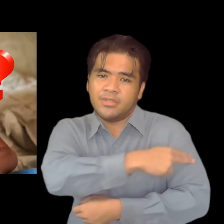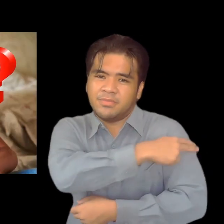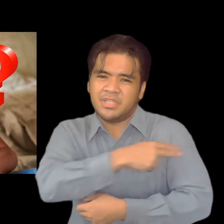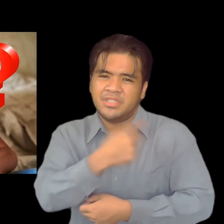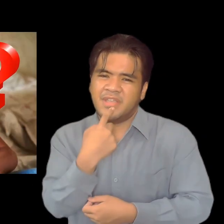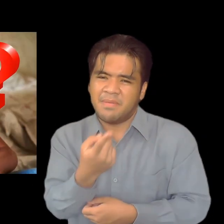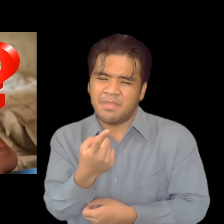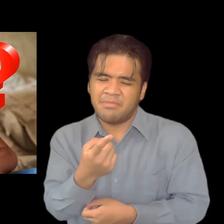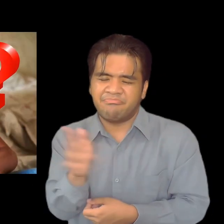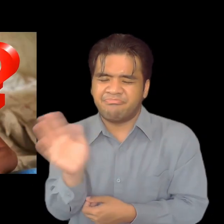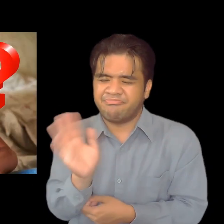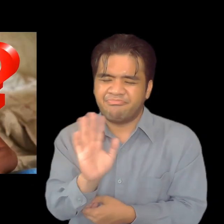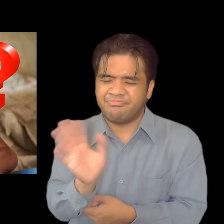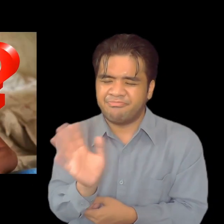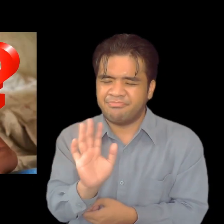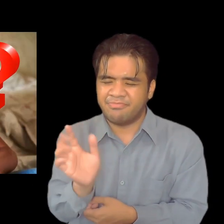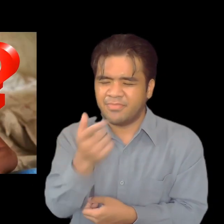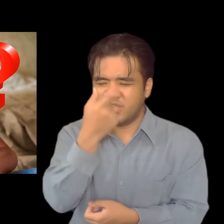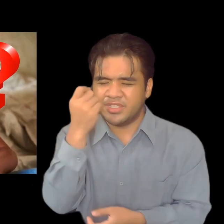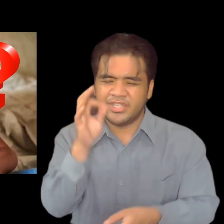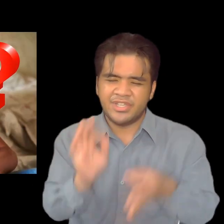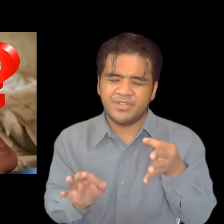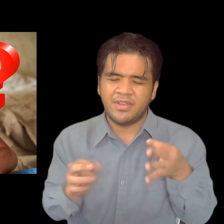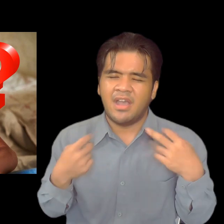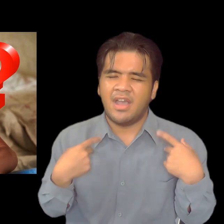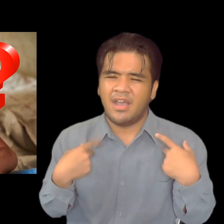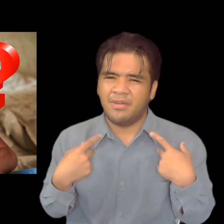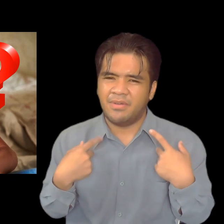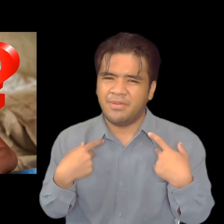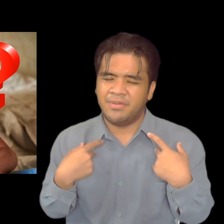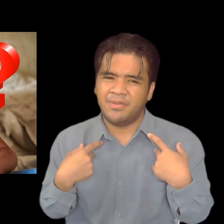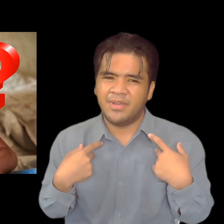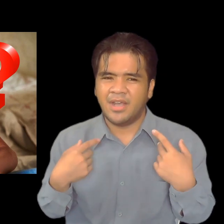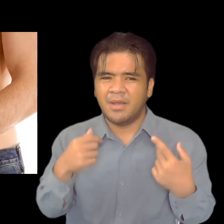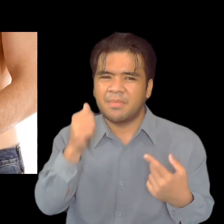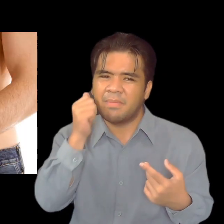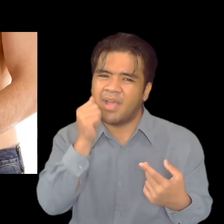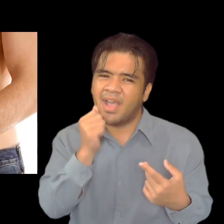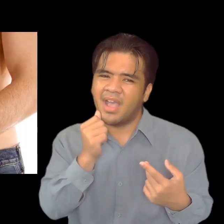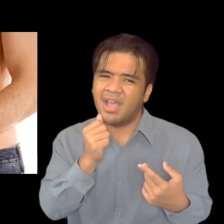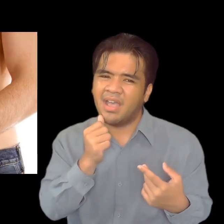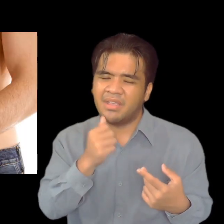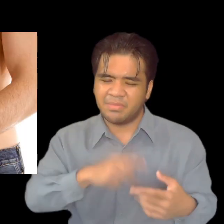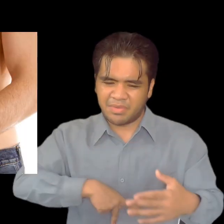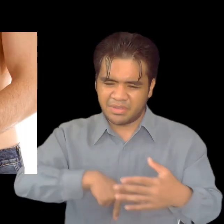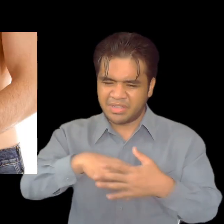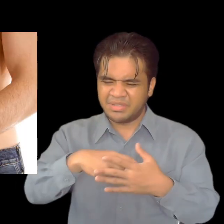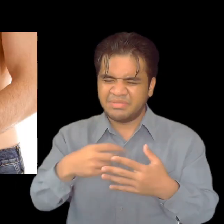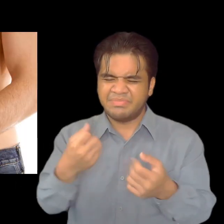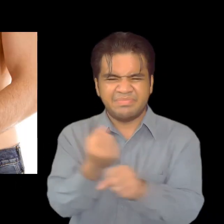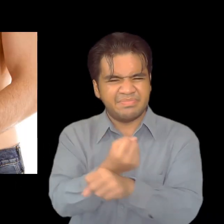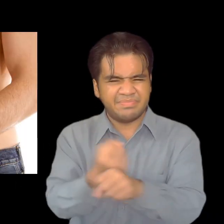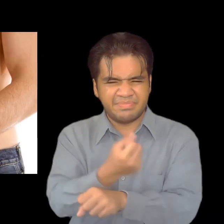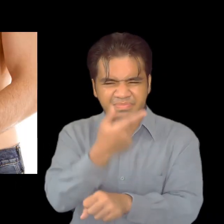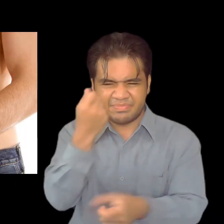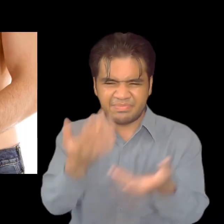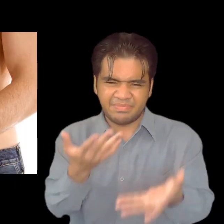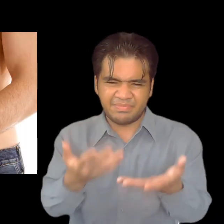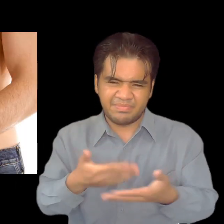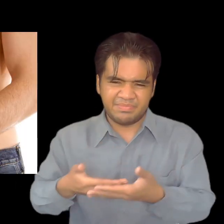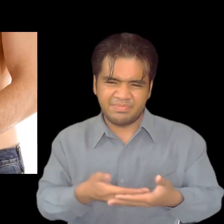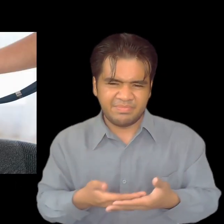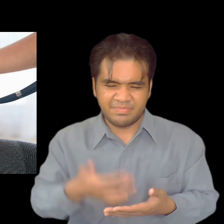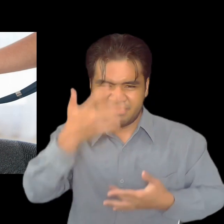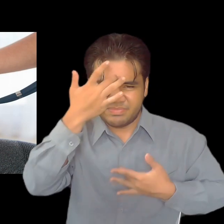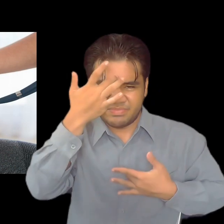Now, for those who are asking if sex during pregnancy is a sin, well, There is also no exact Bible verse